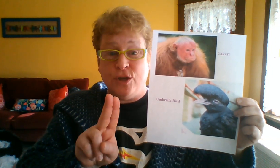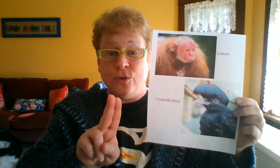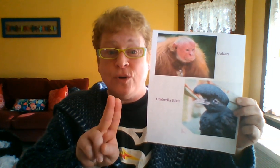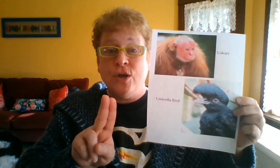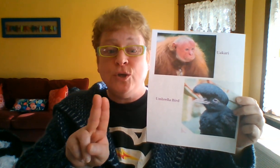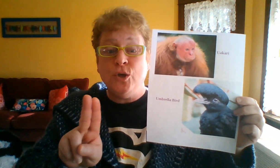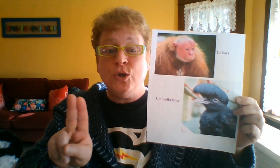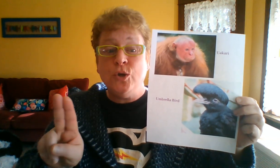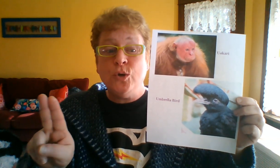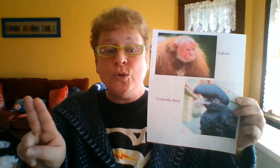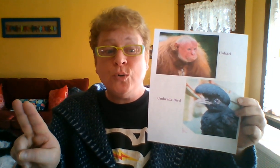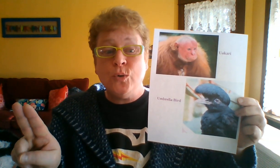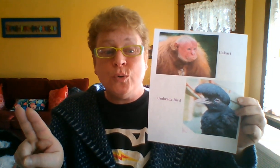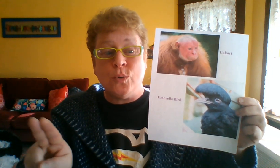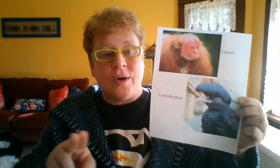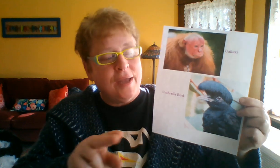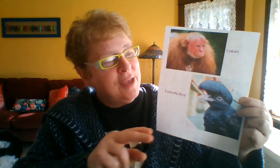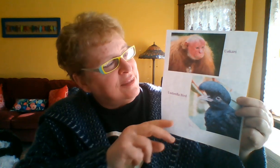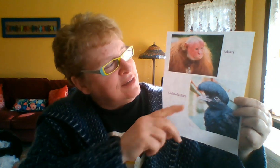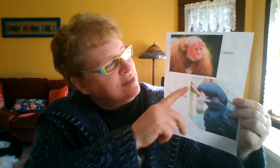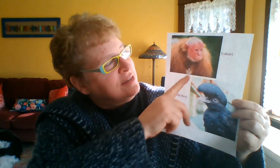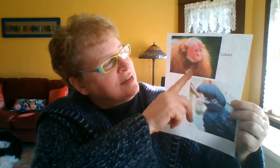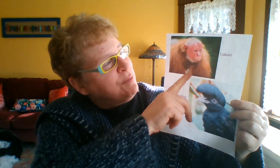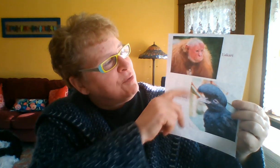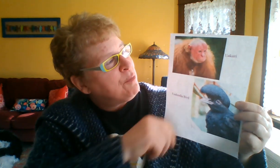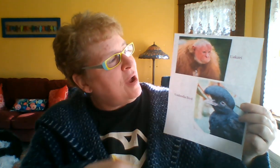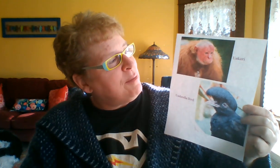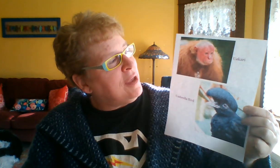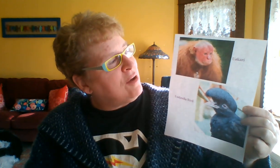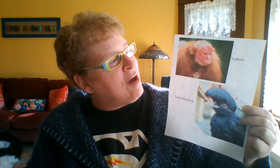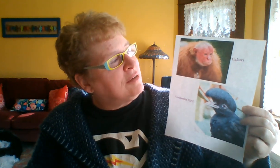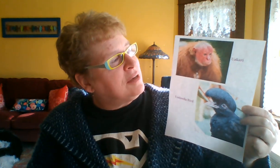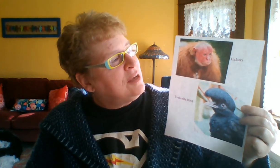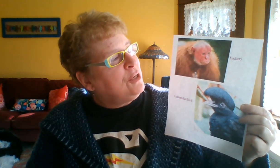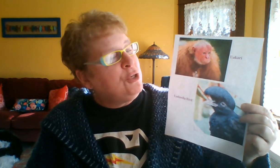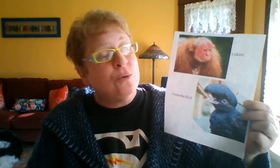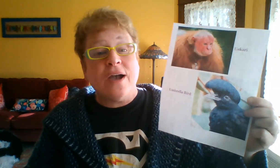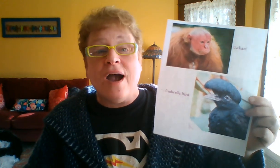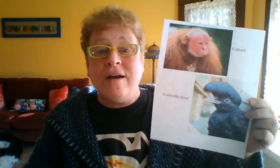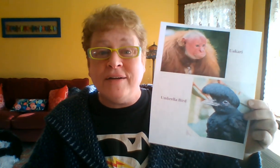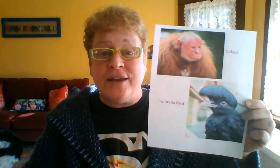U, U. This is a type of primate called a Uakari.